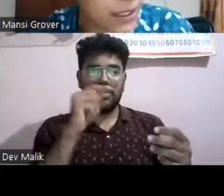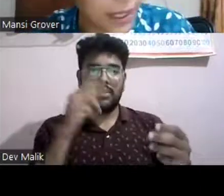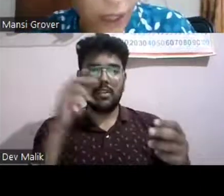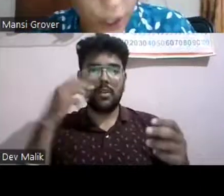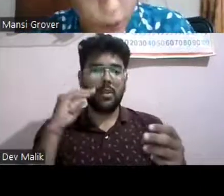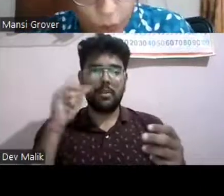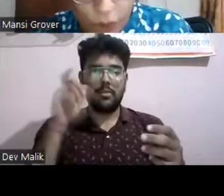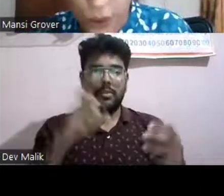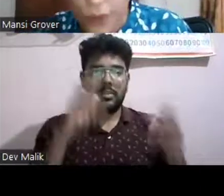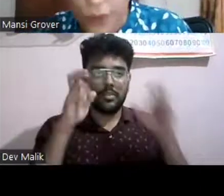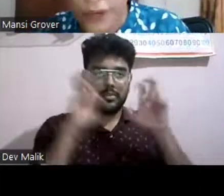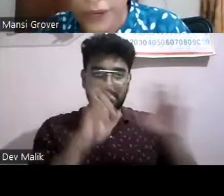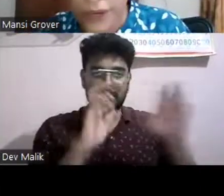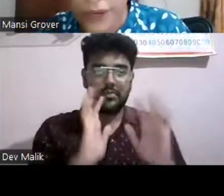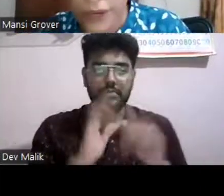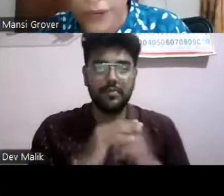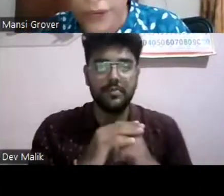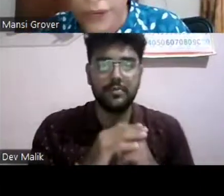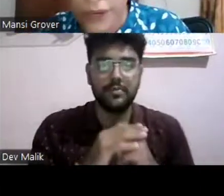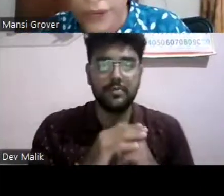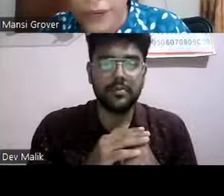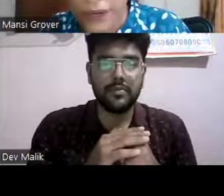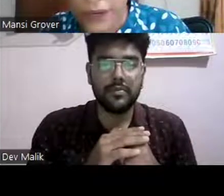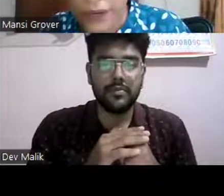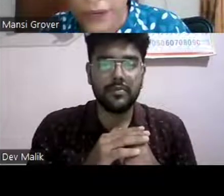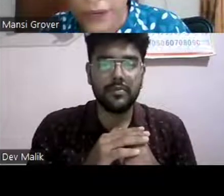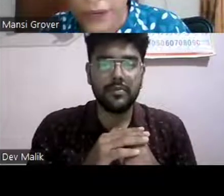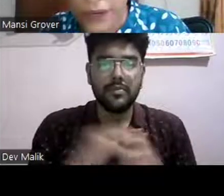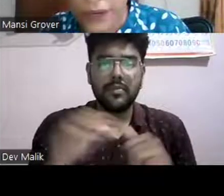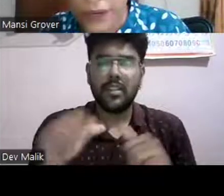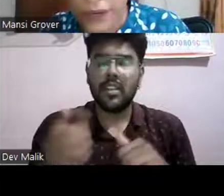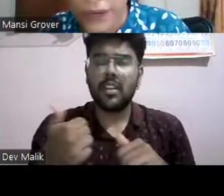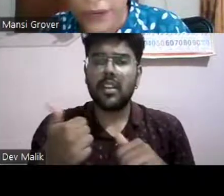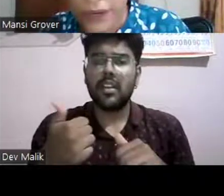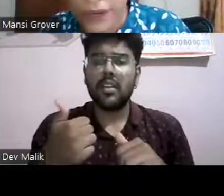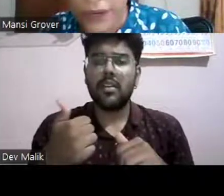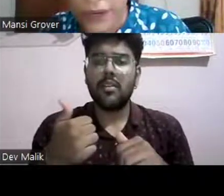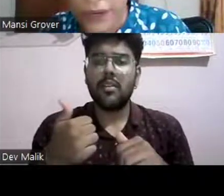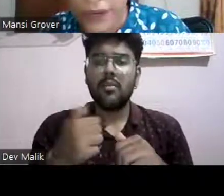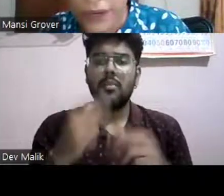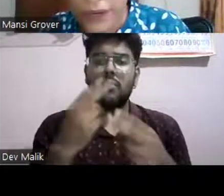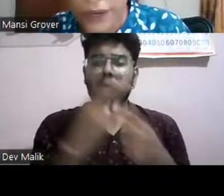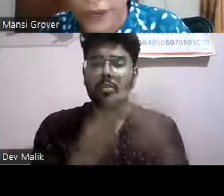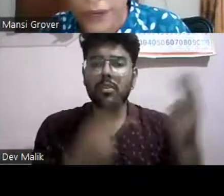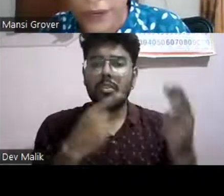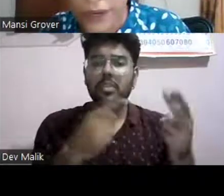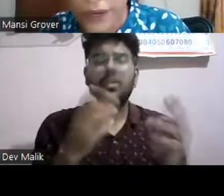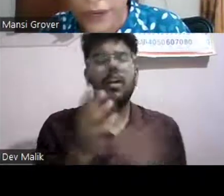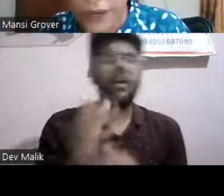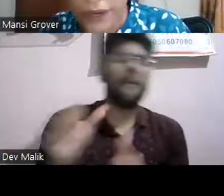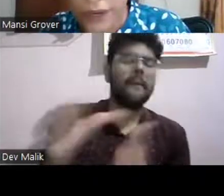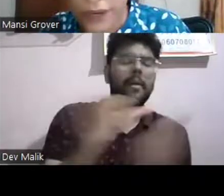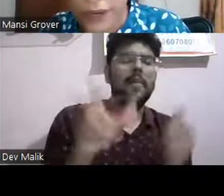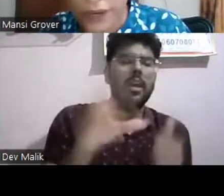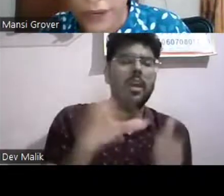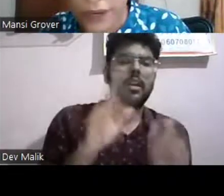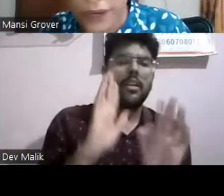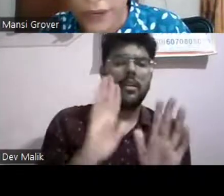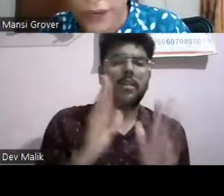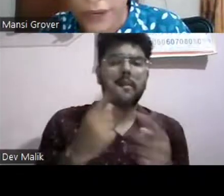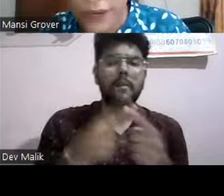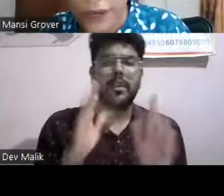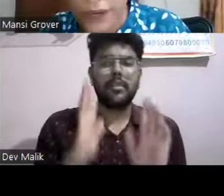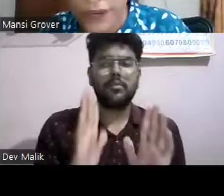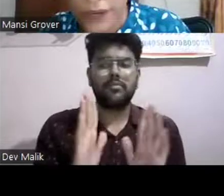at. For bringing that point here, and also when we talk about this backstory, so we'll come back to it in one of my lectures. Why